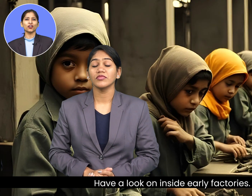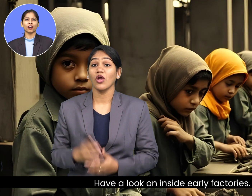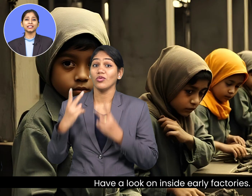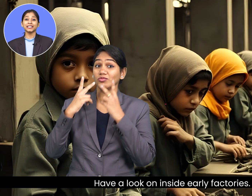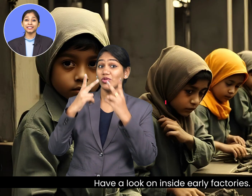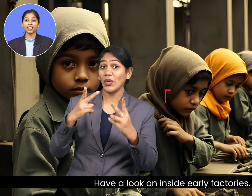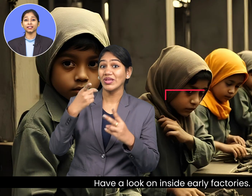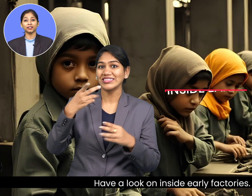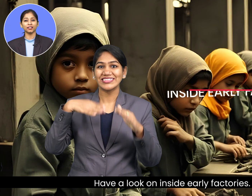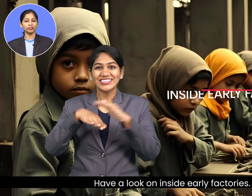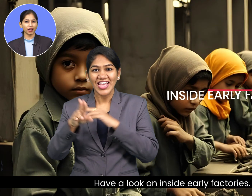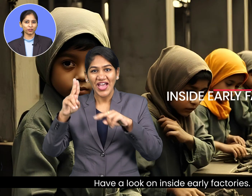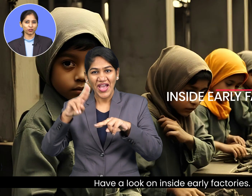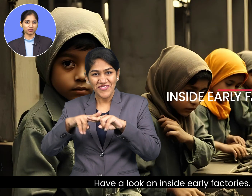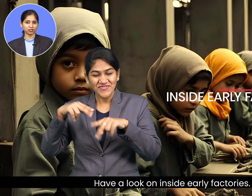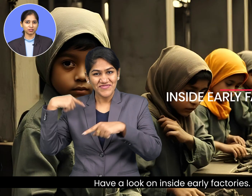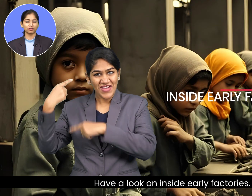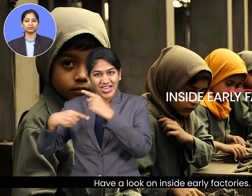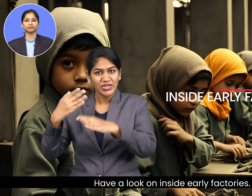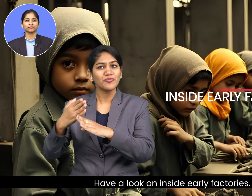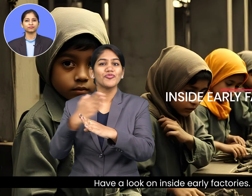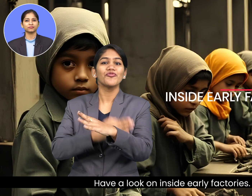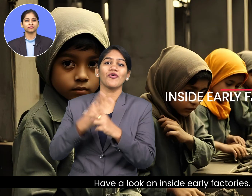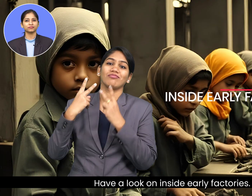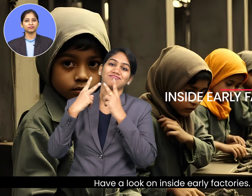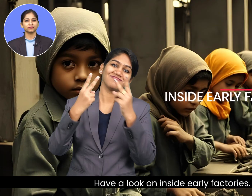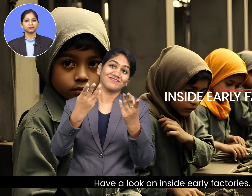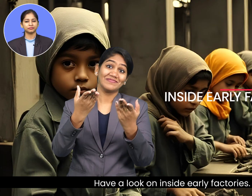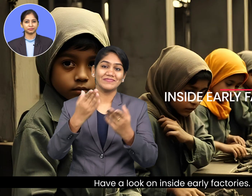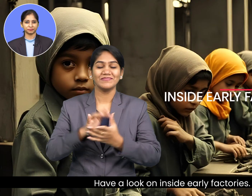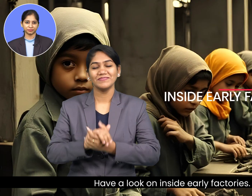Have a look on inside early factories.